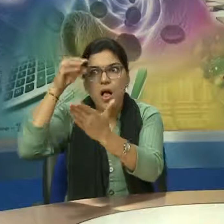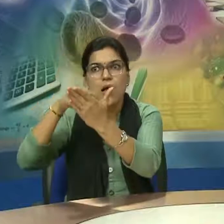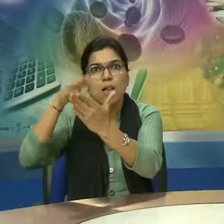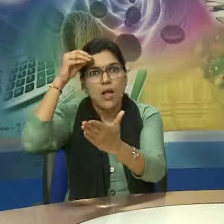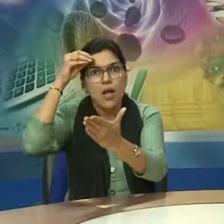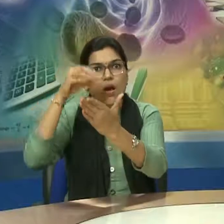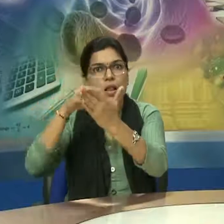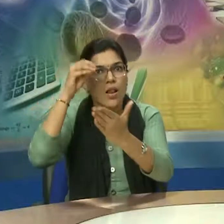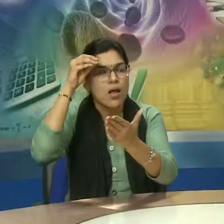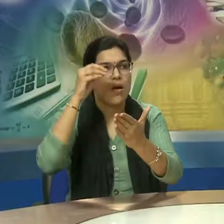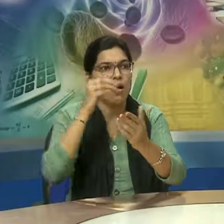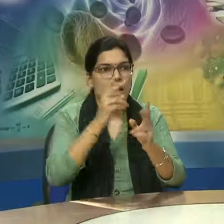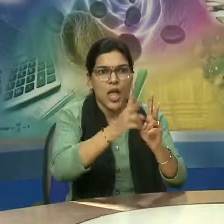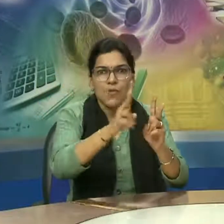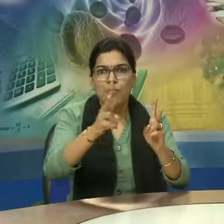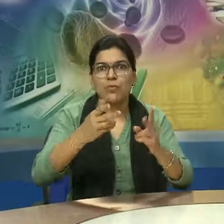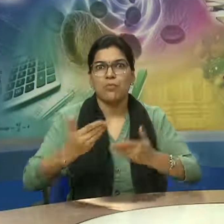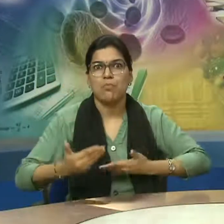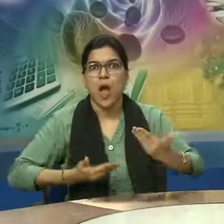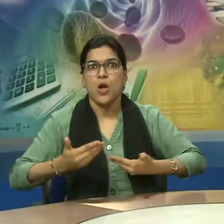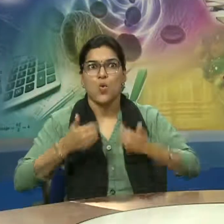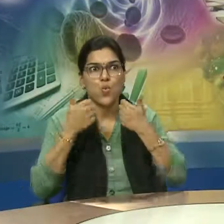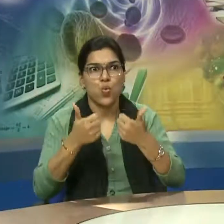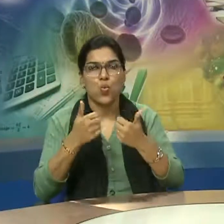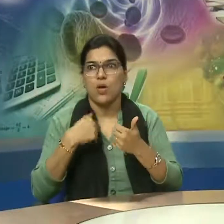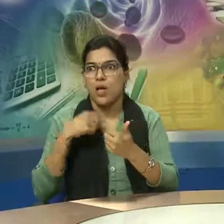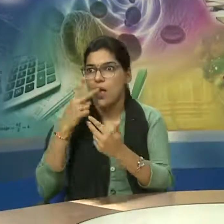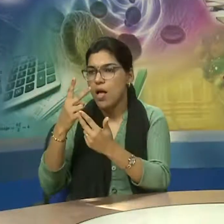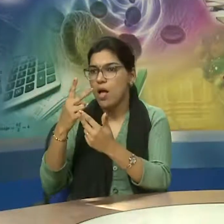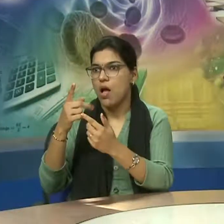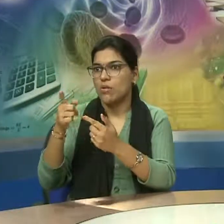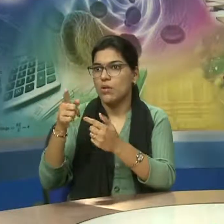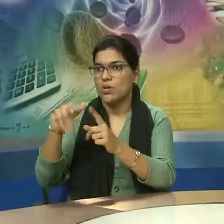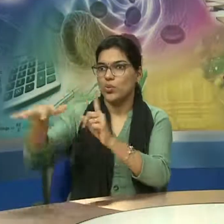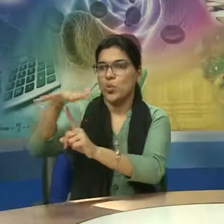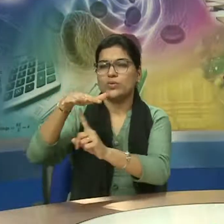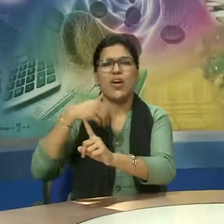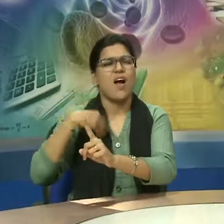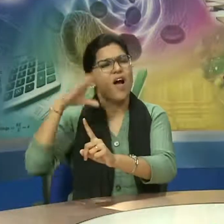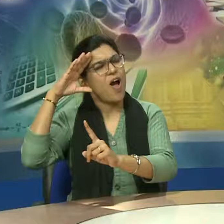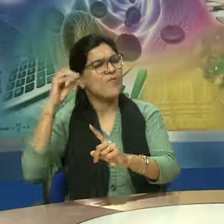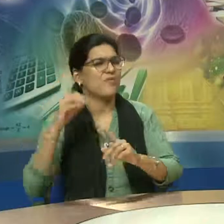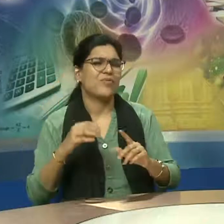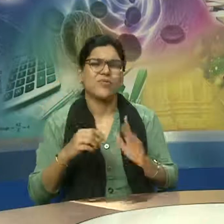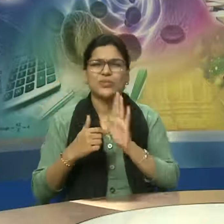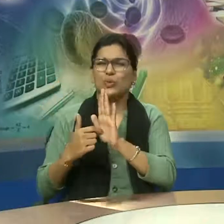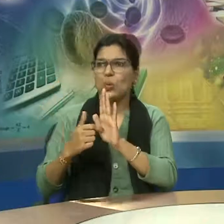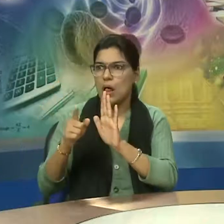thing to say in that situation, to be a part of the